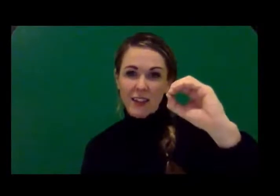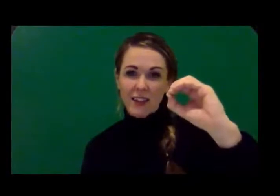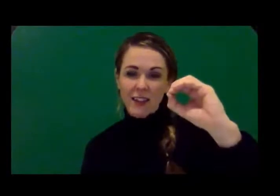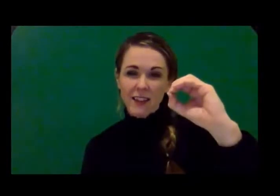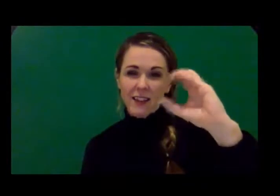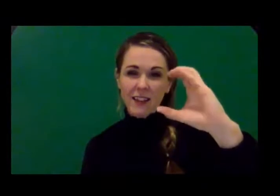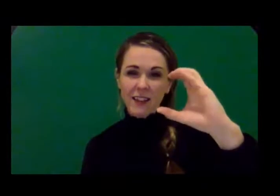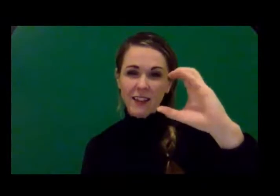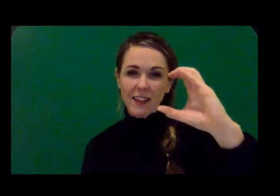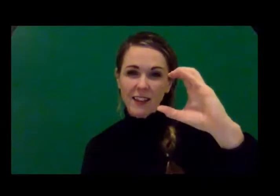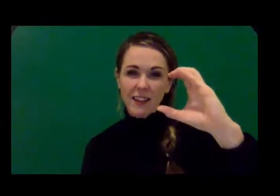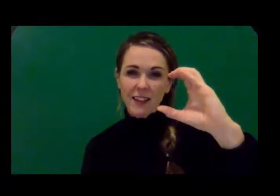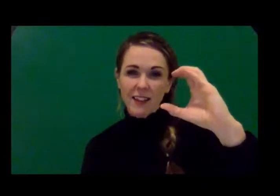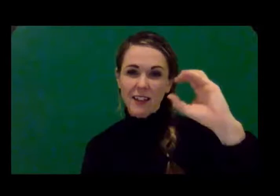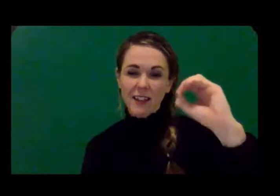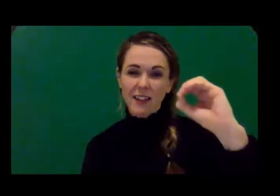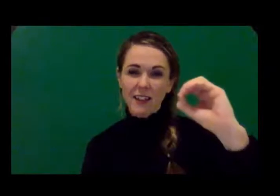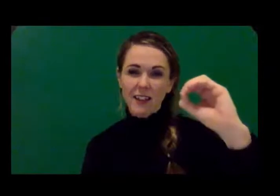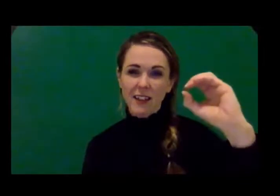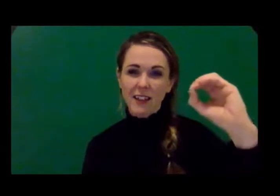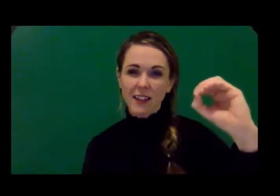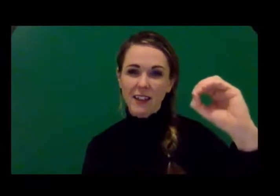a cocoon.